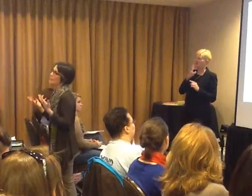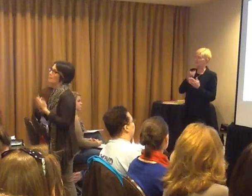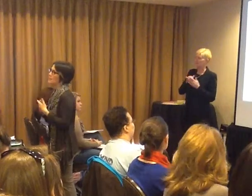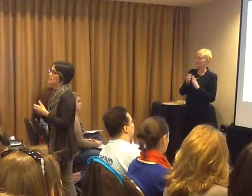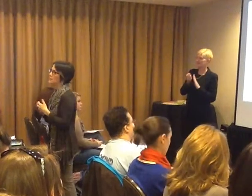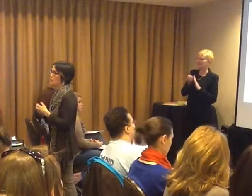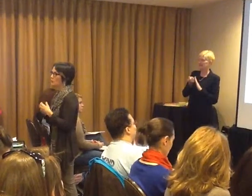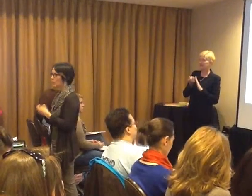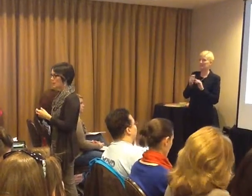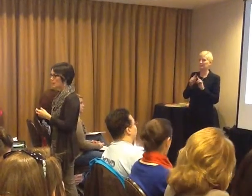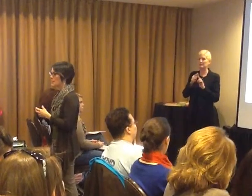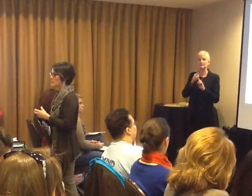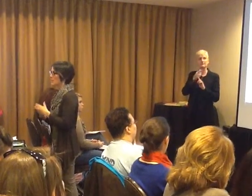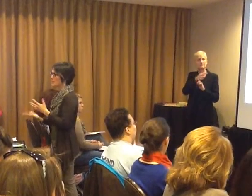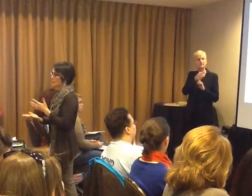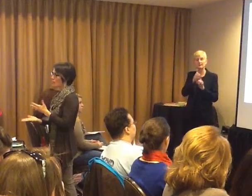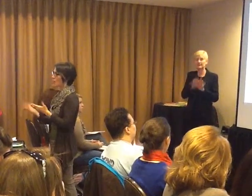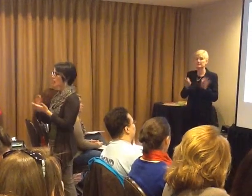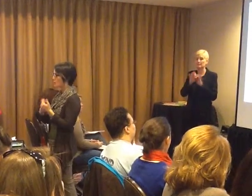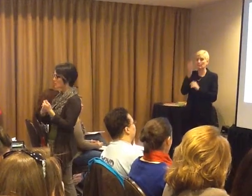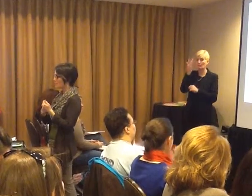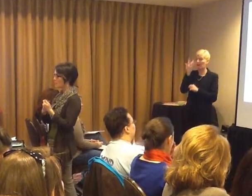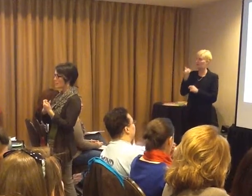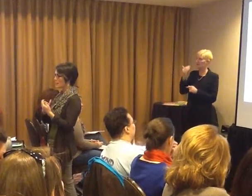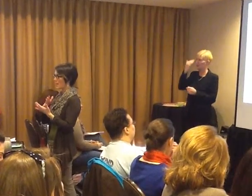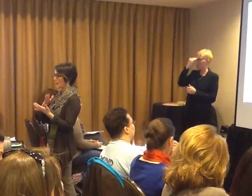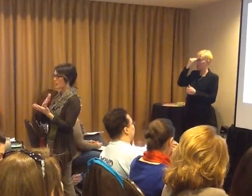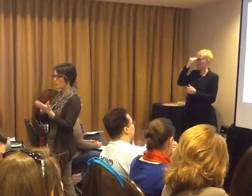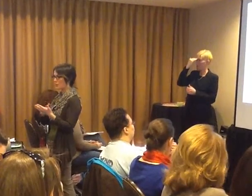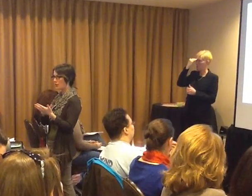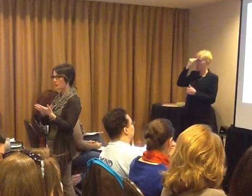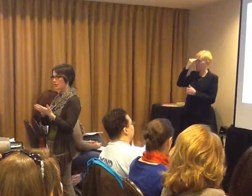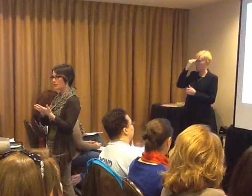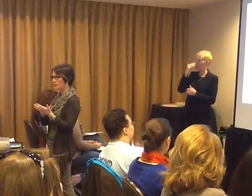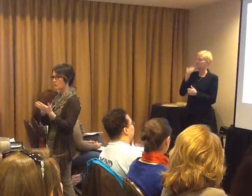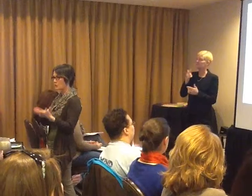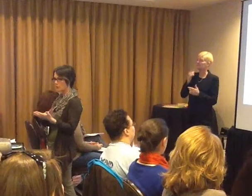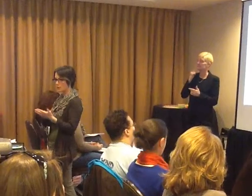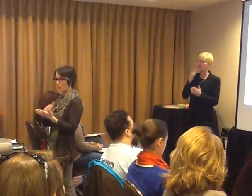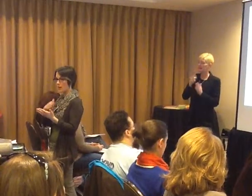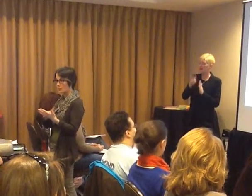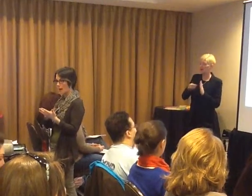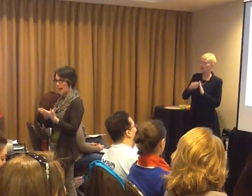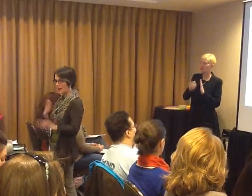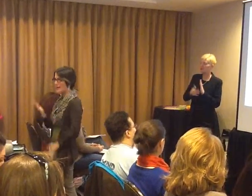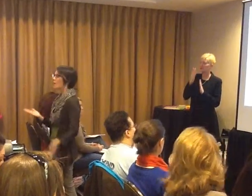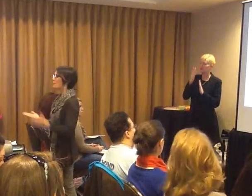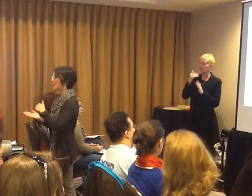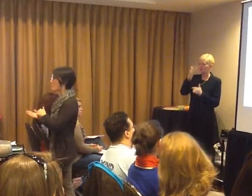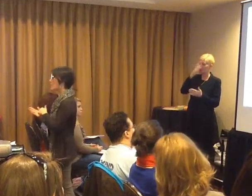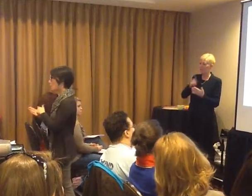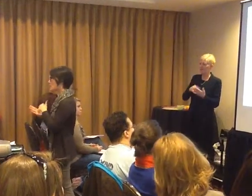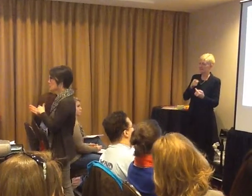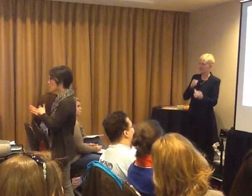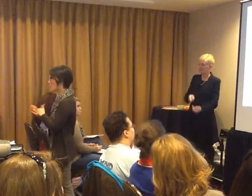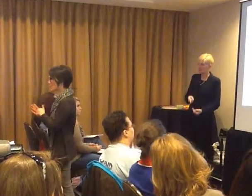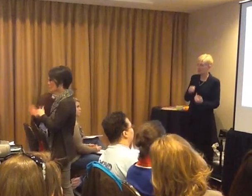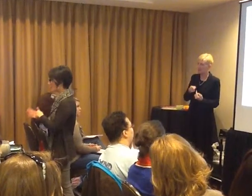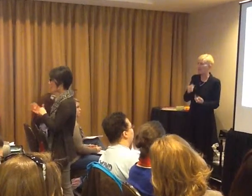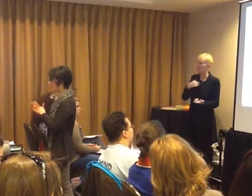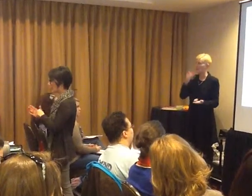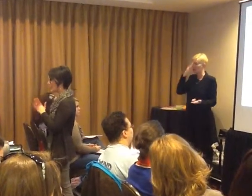things that makes this so important is because now we know some of the things that our deaf and hard of hearing students struggle with and why, but now we also